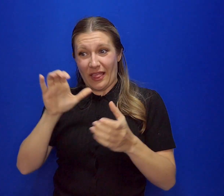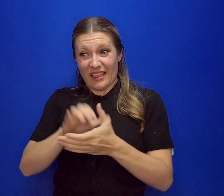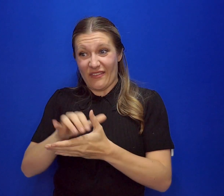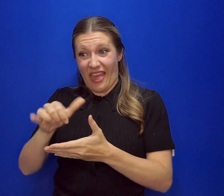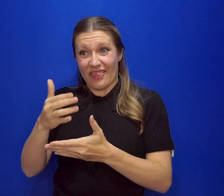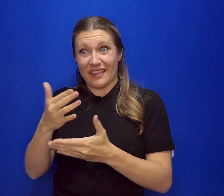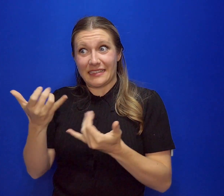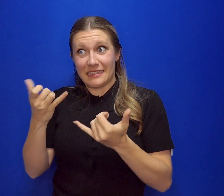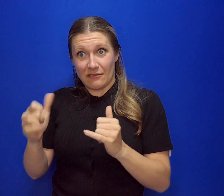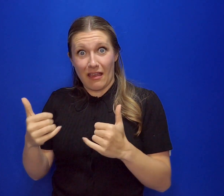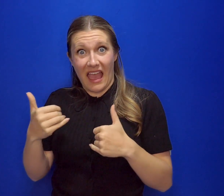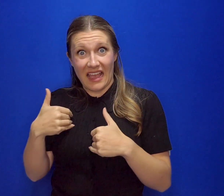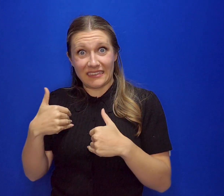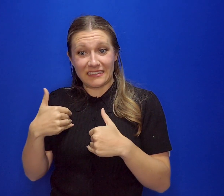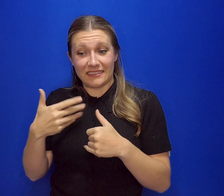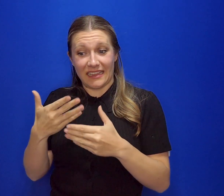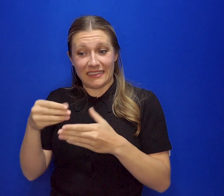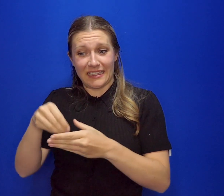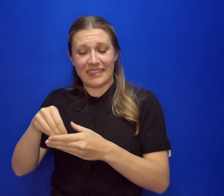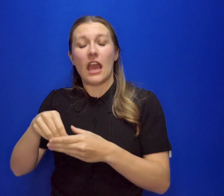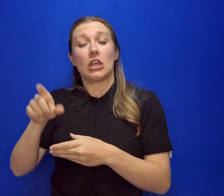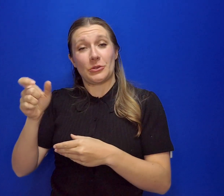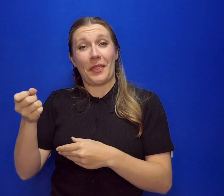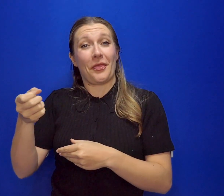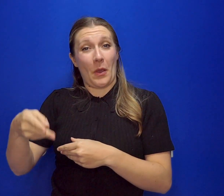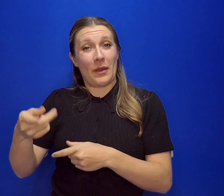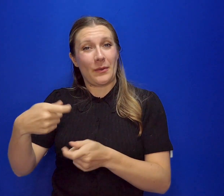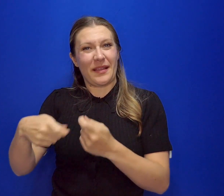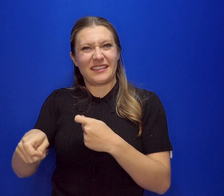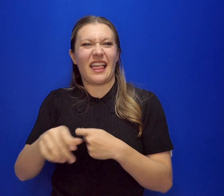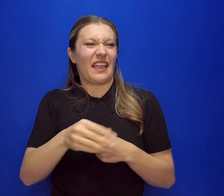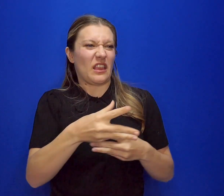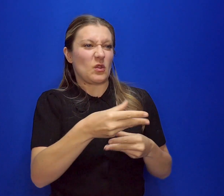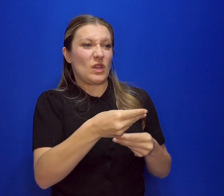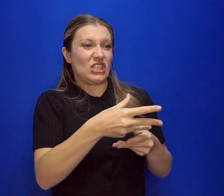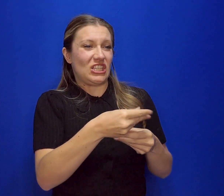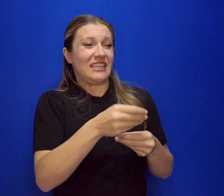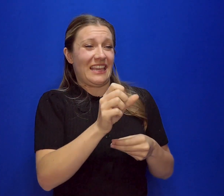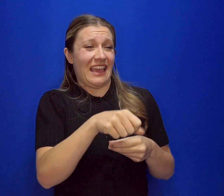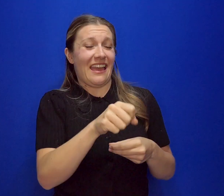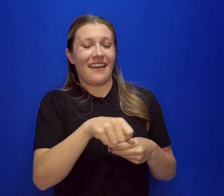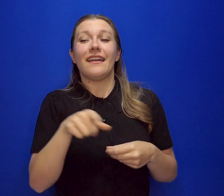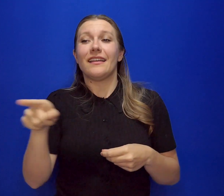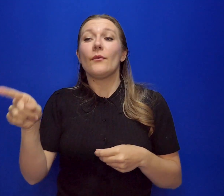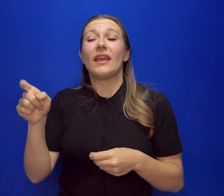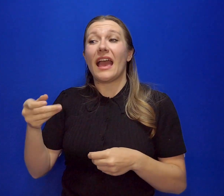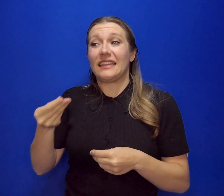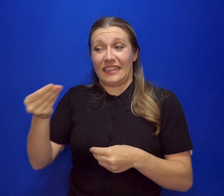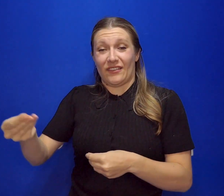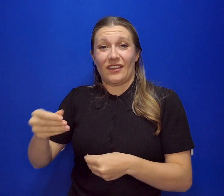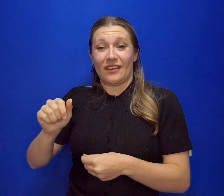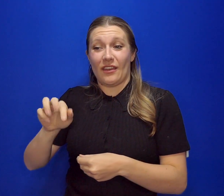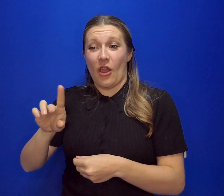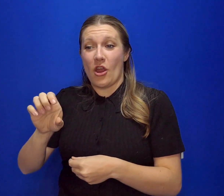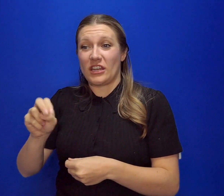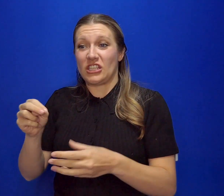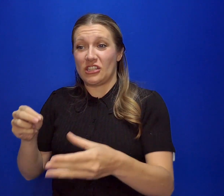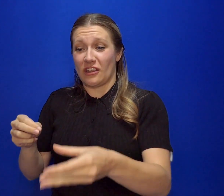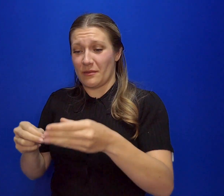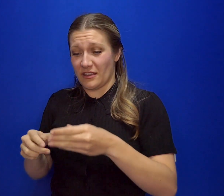liquid anymore. Like, this should have been thrown away and replaced. It's like the squishy, yeah. And we had to give it to Arden. And even when she took the box, she went,